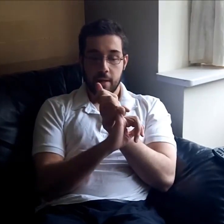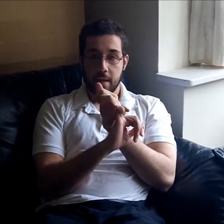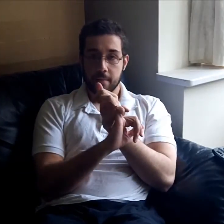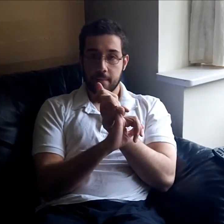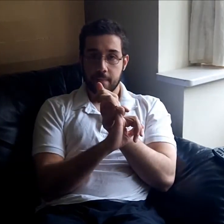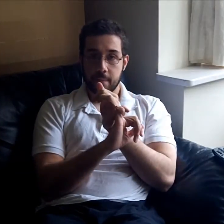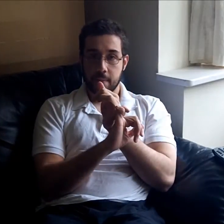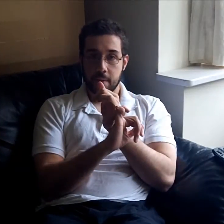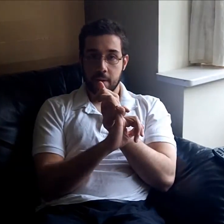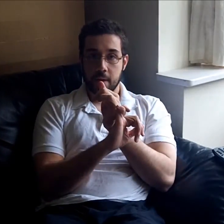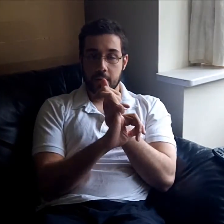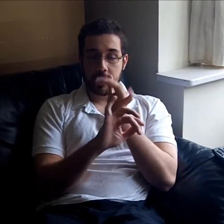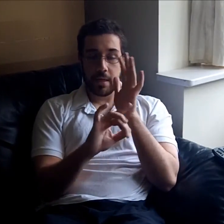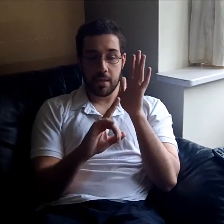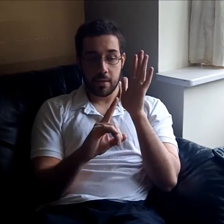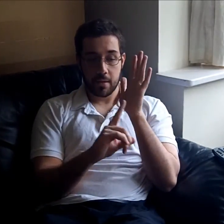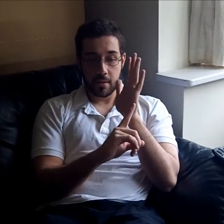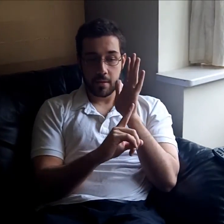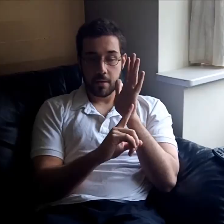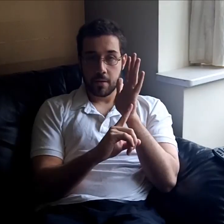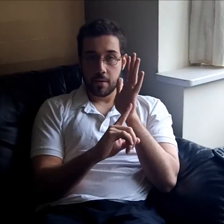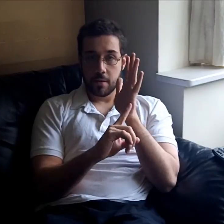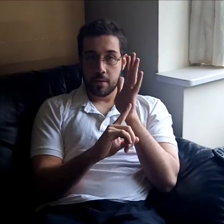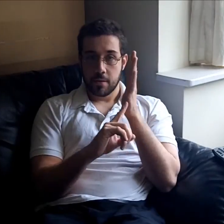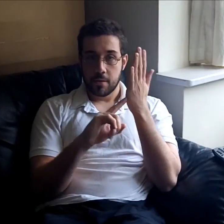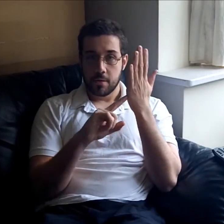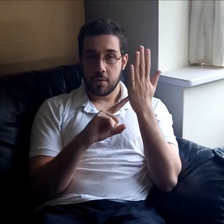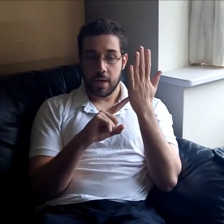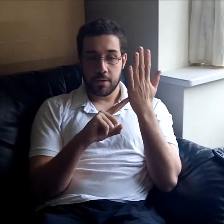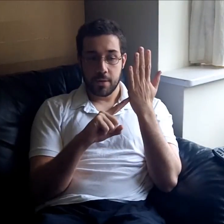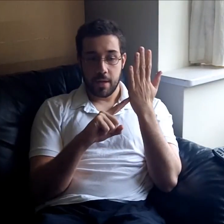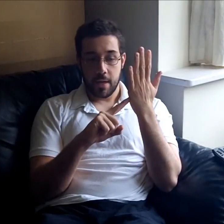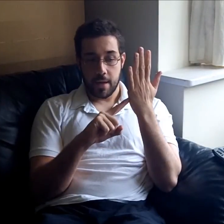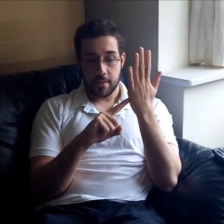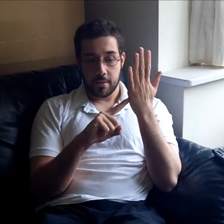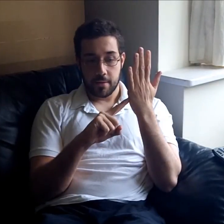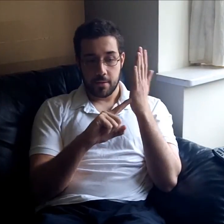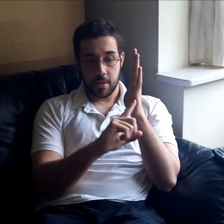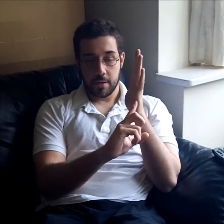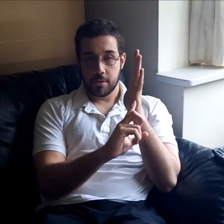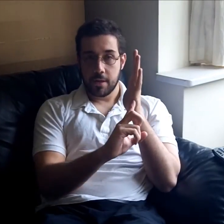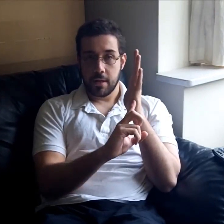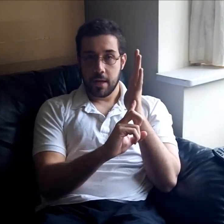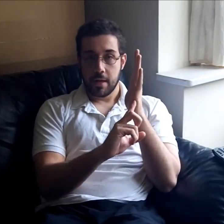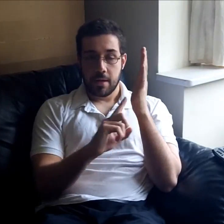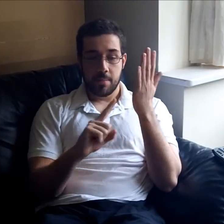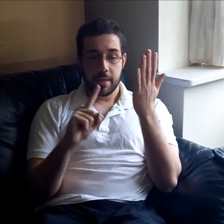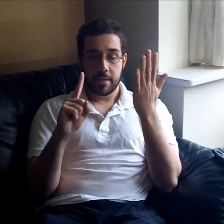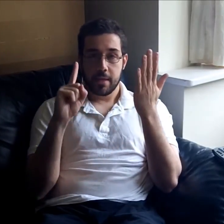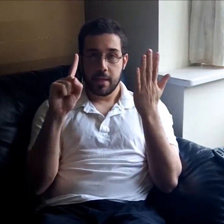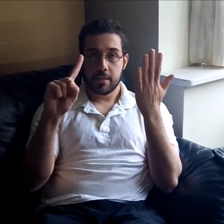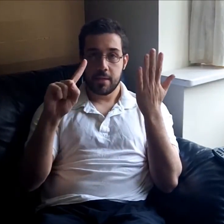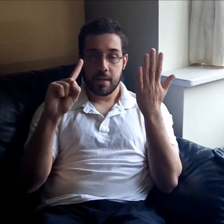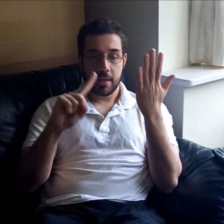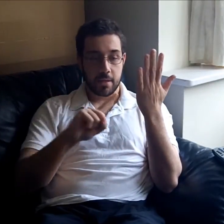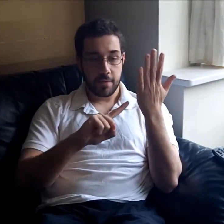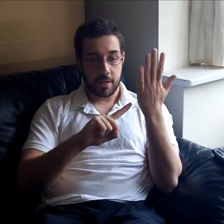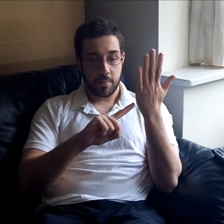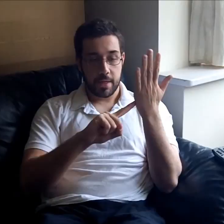that. T, you can do it like that, you can do it like that. Basically, it's the index finger pressing